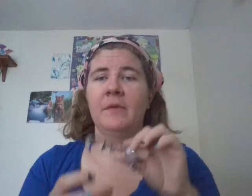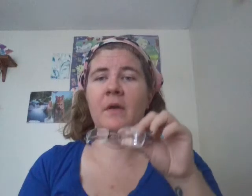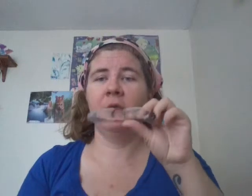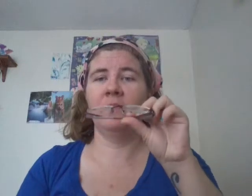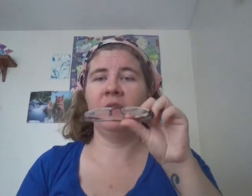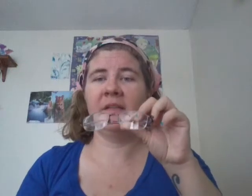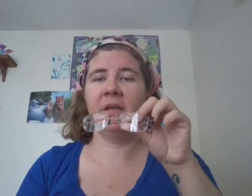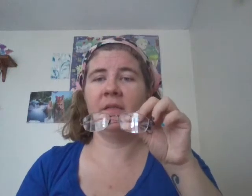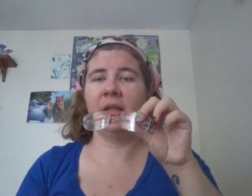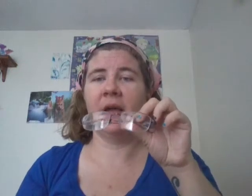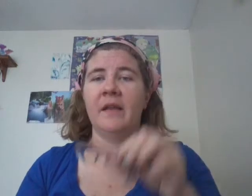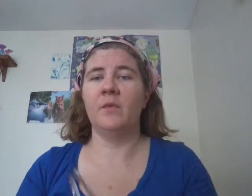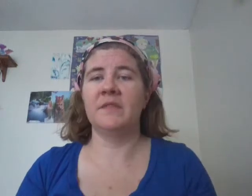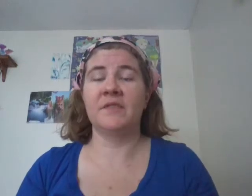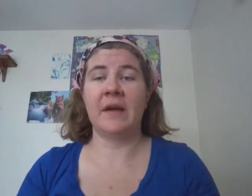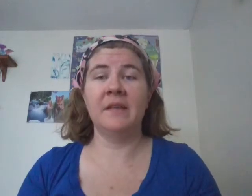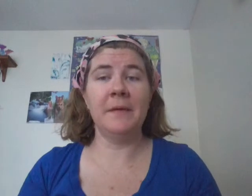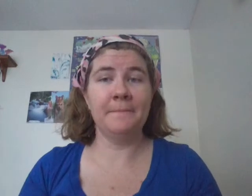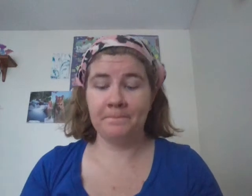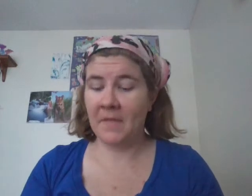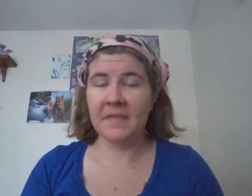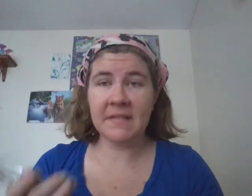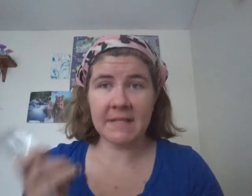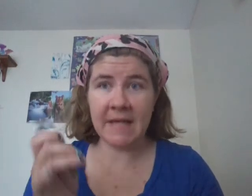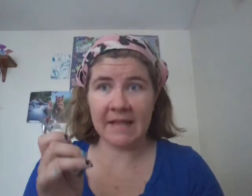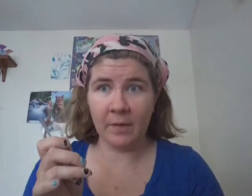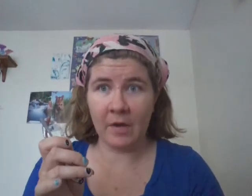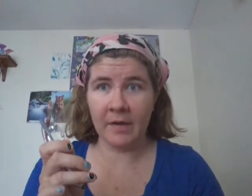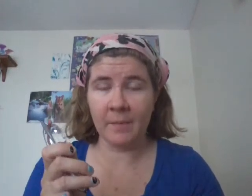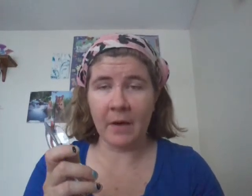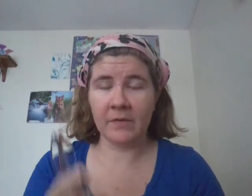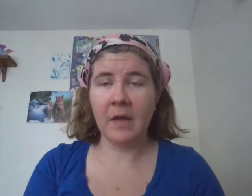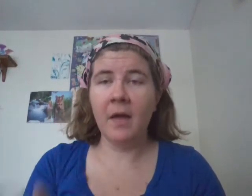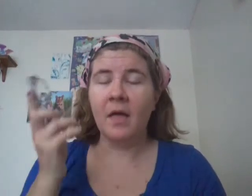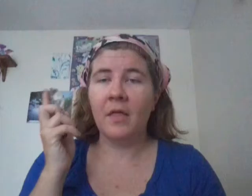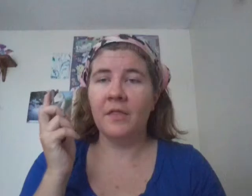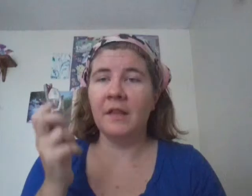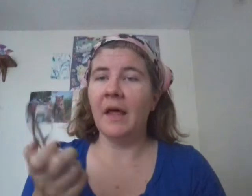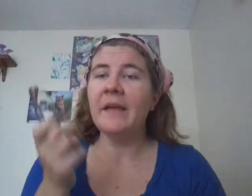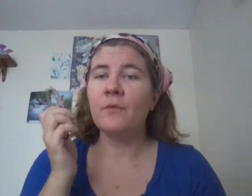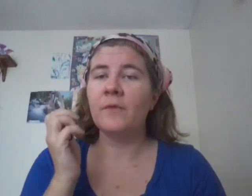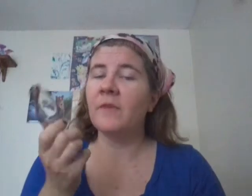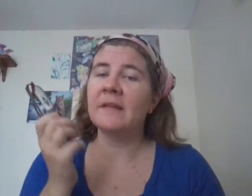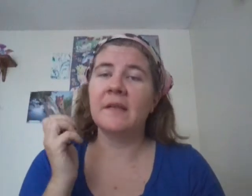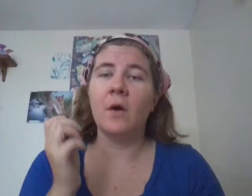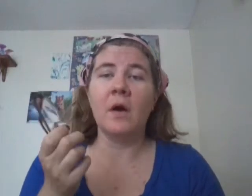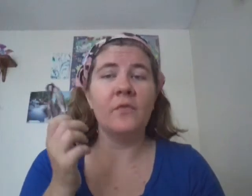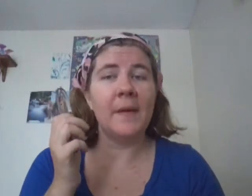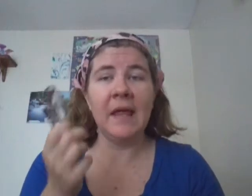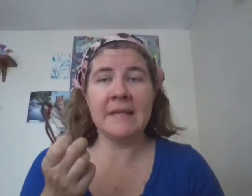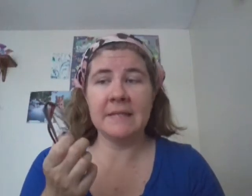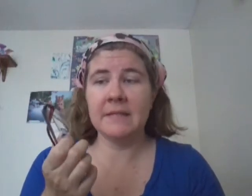reflecting the light and it was distracting me. This is exactly what I'm talking about. The light reflecting off of my glasses